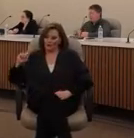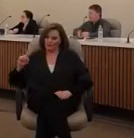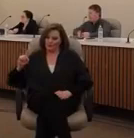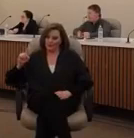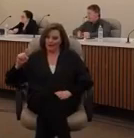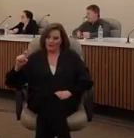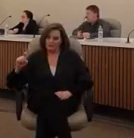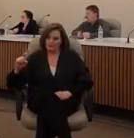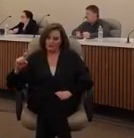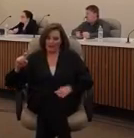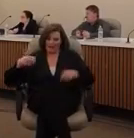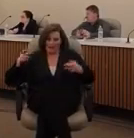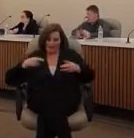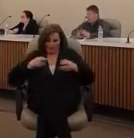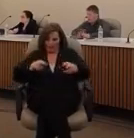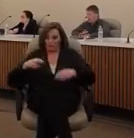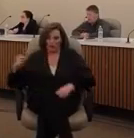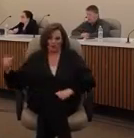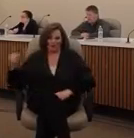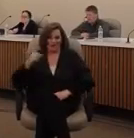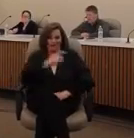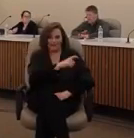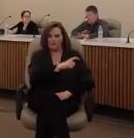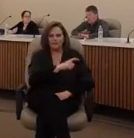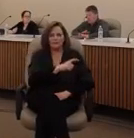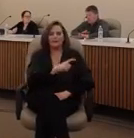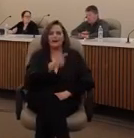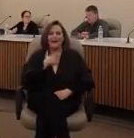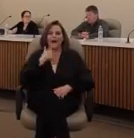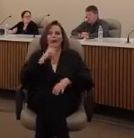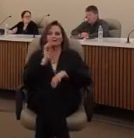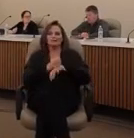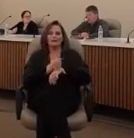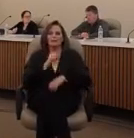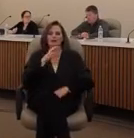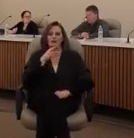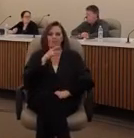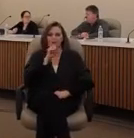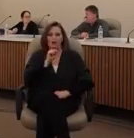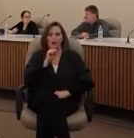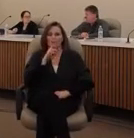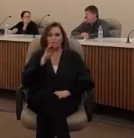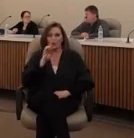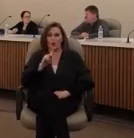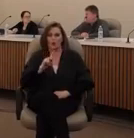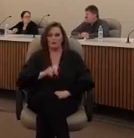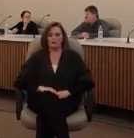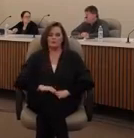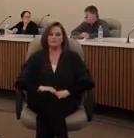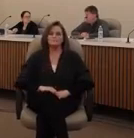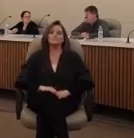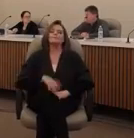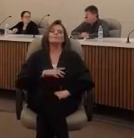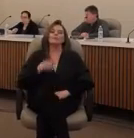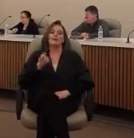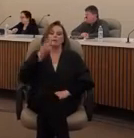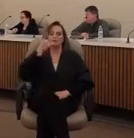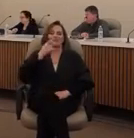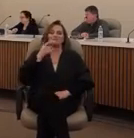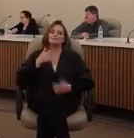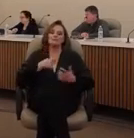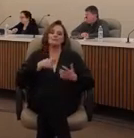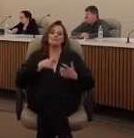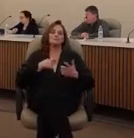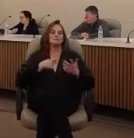does not have the best sight lines. So like I said, I think to me, it's not a showstopper, because there is currently a